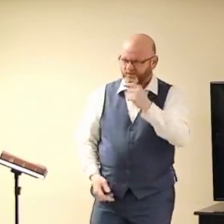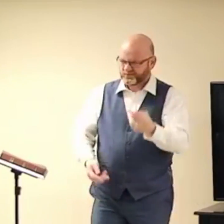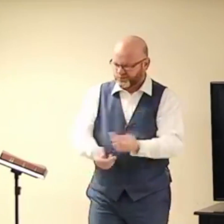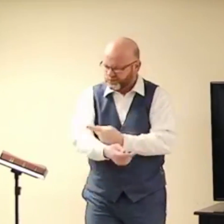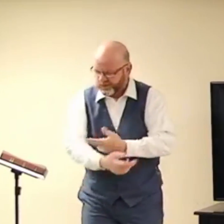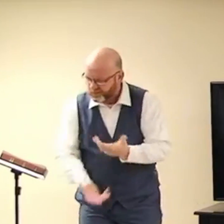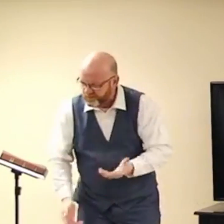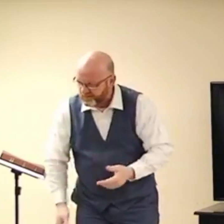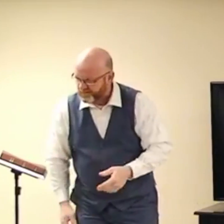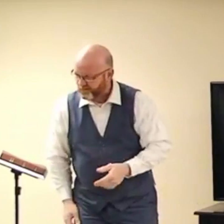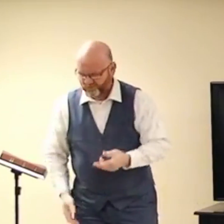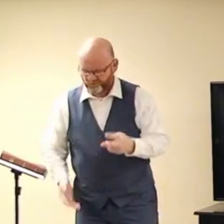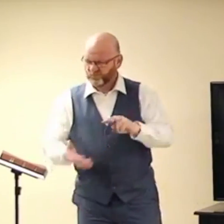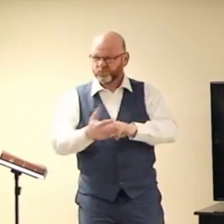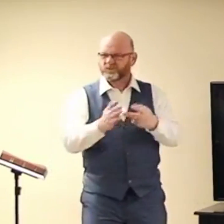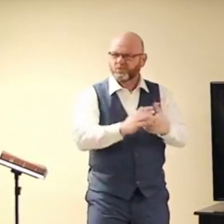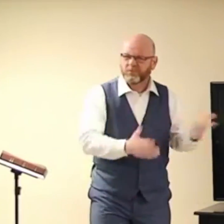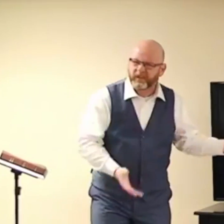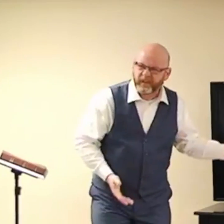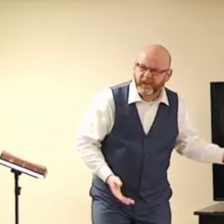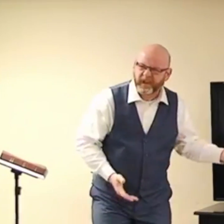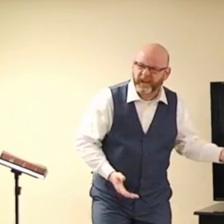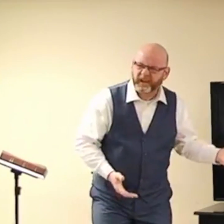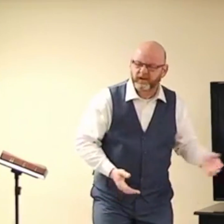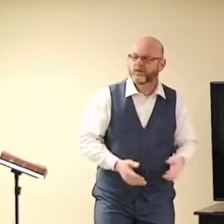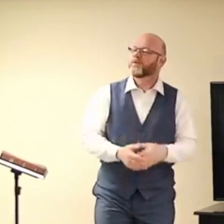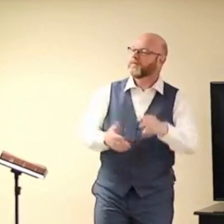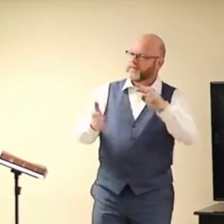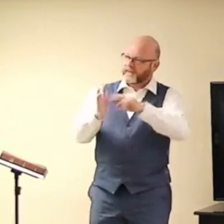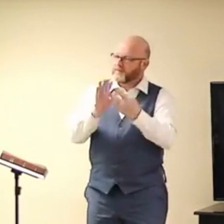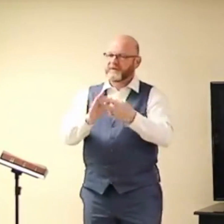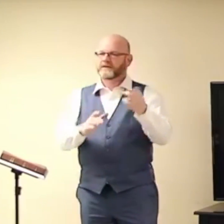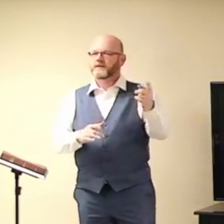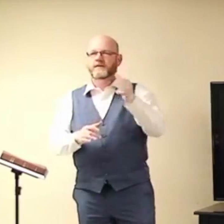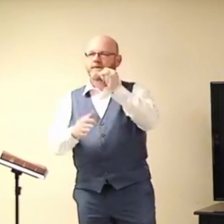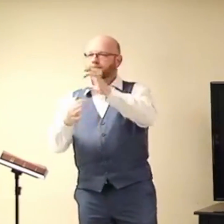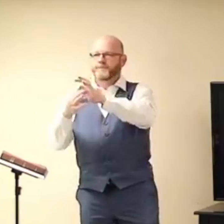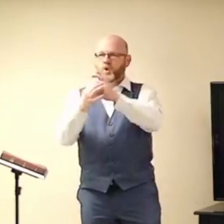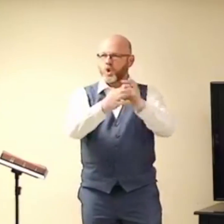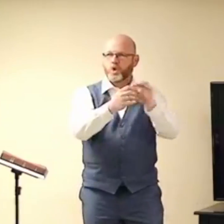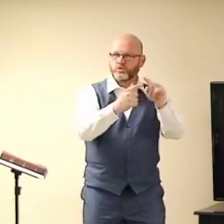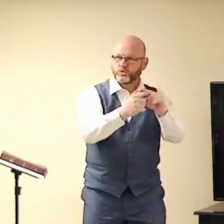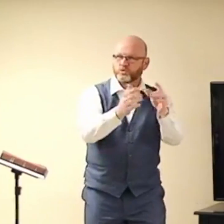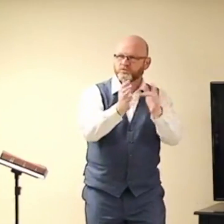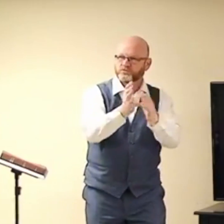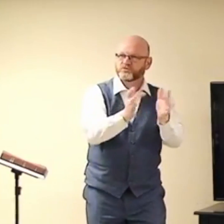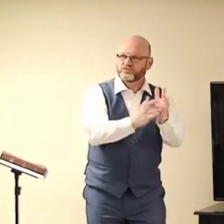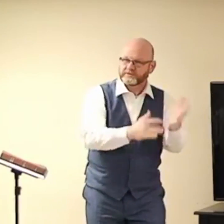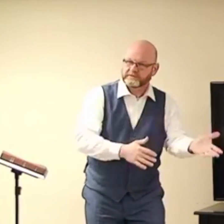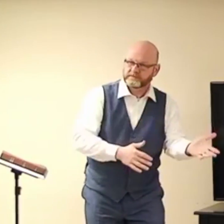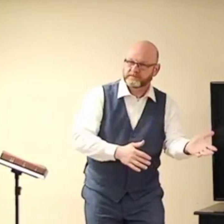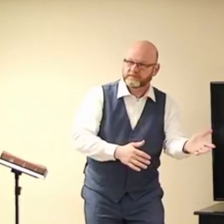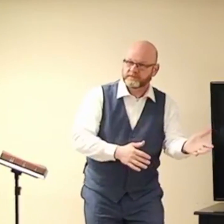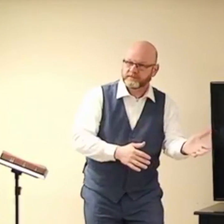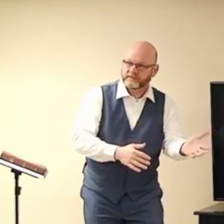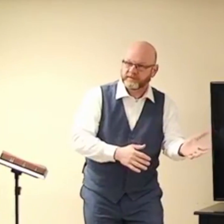It means that, what does he mean by you are not my sheep? It means that you are not, you